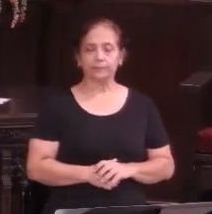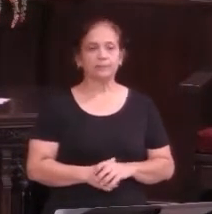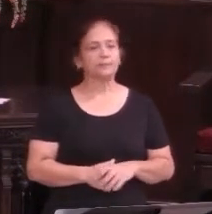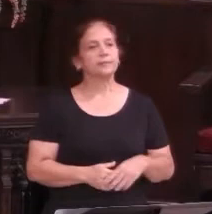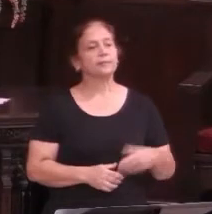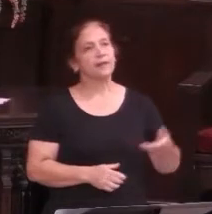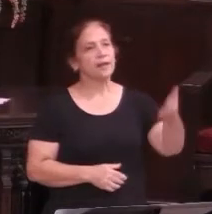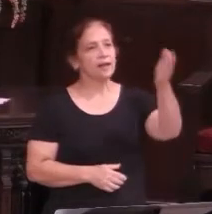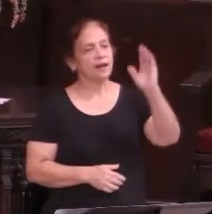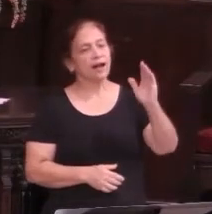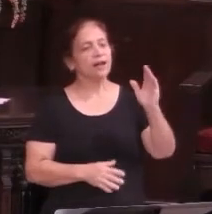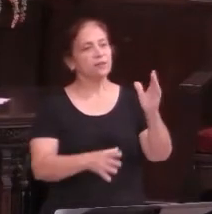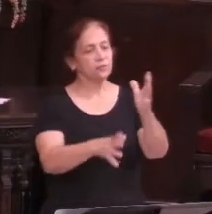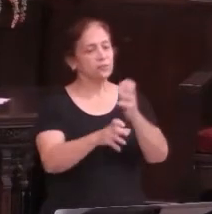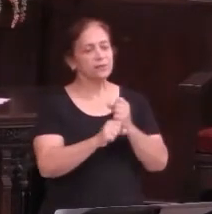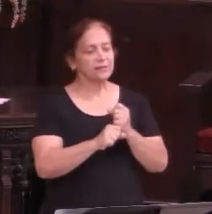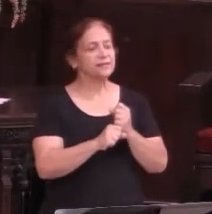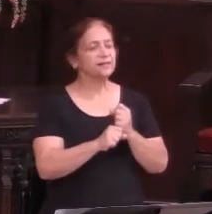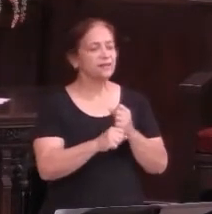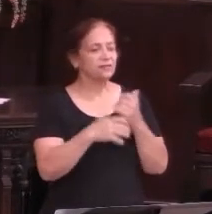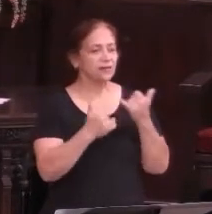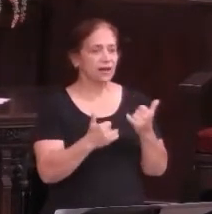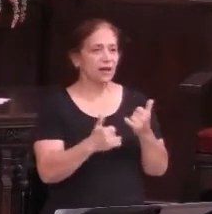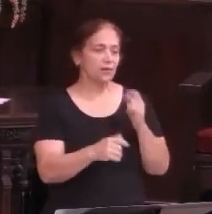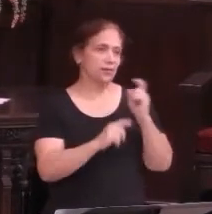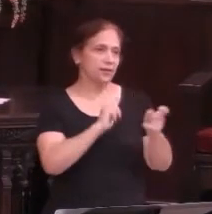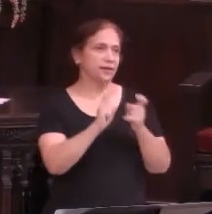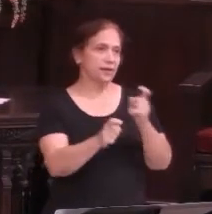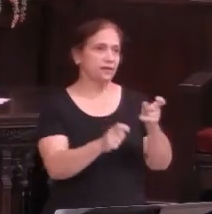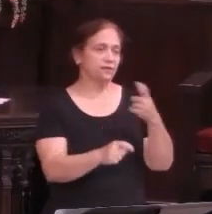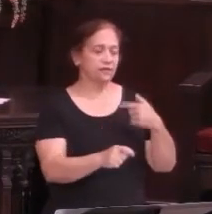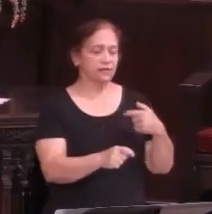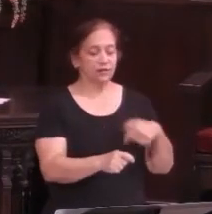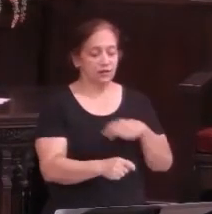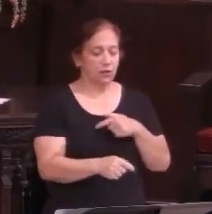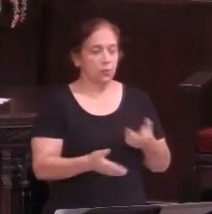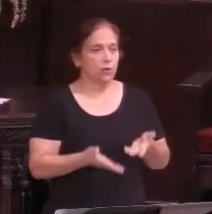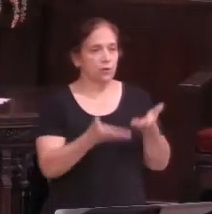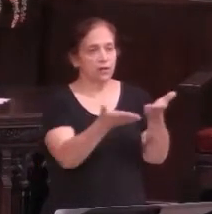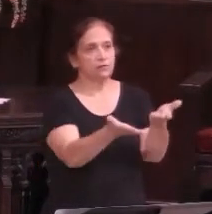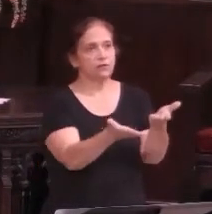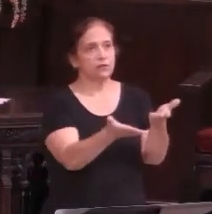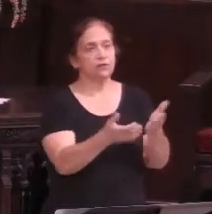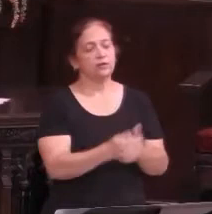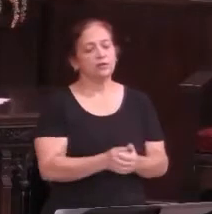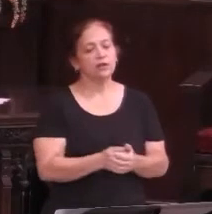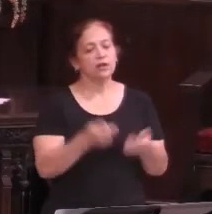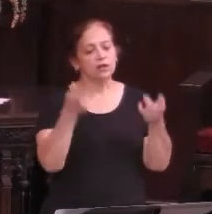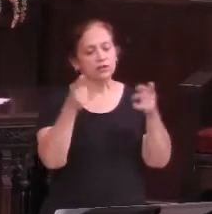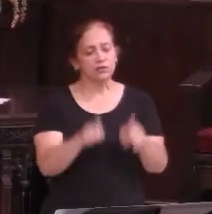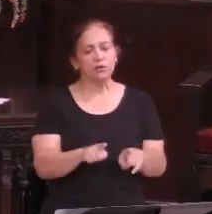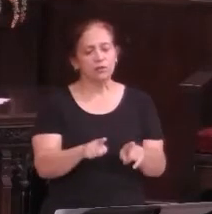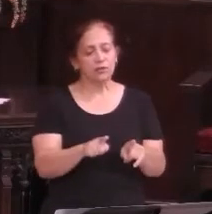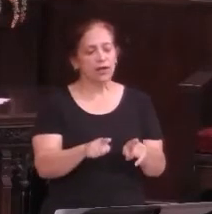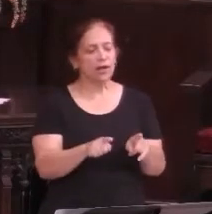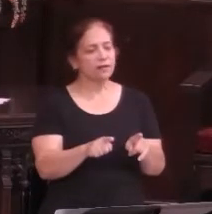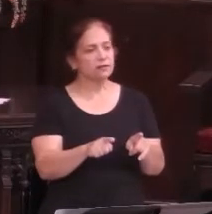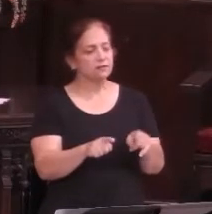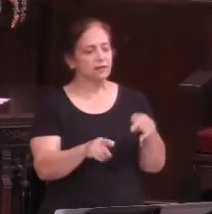God, receive now the gifts that we give, so that these